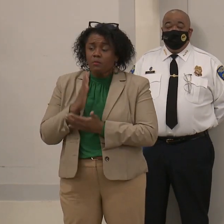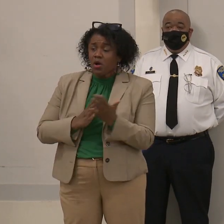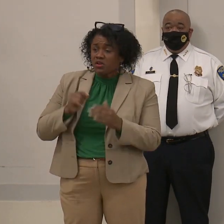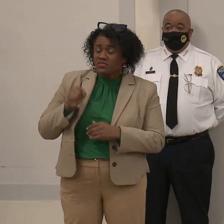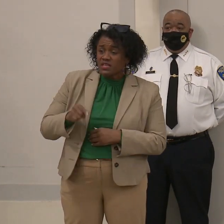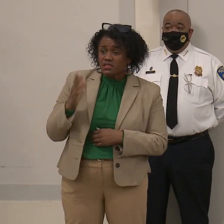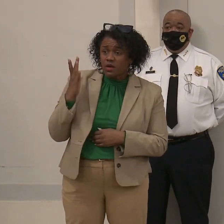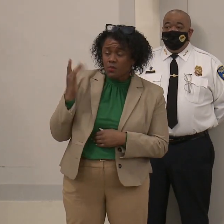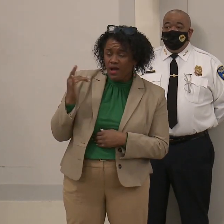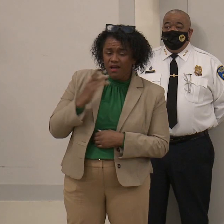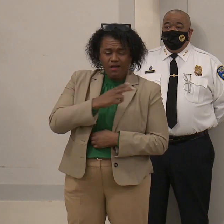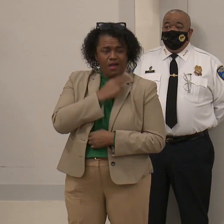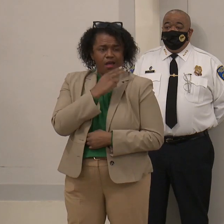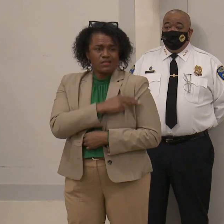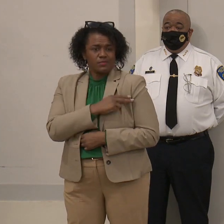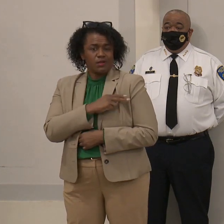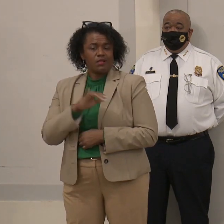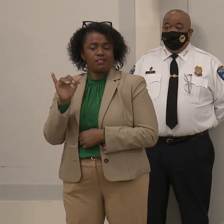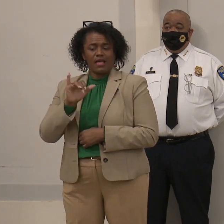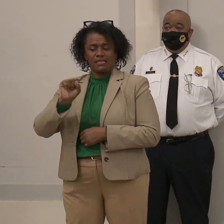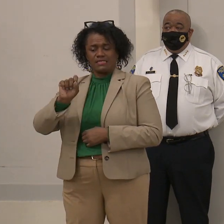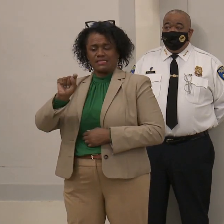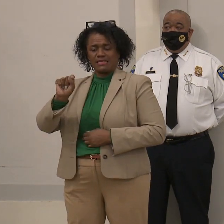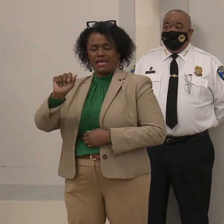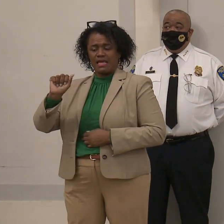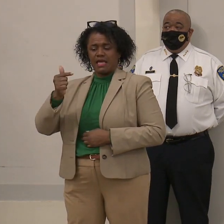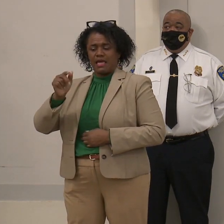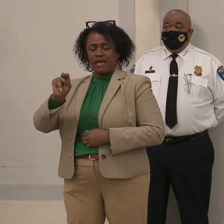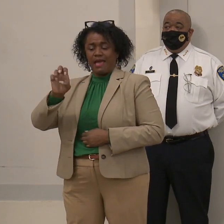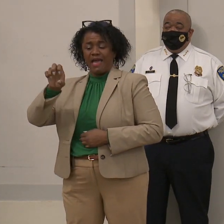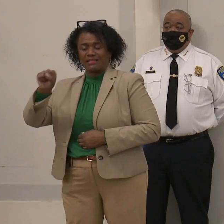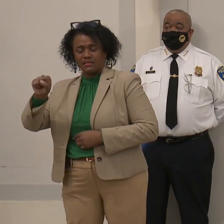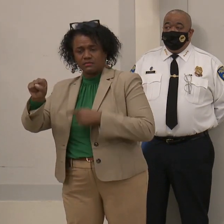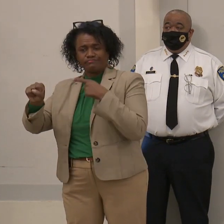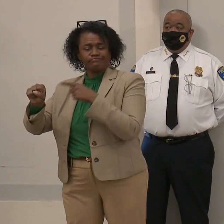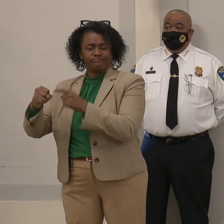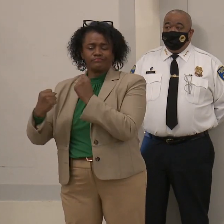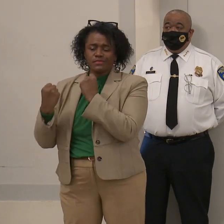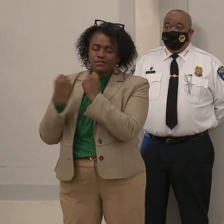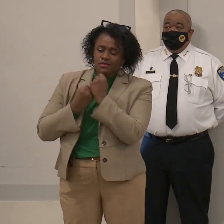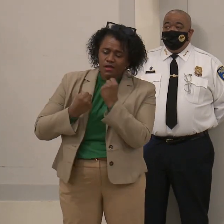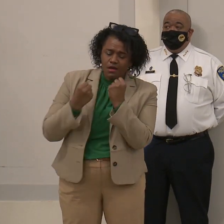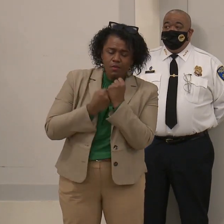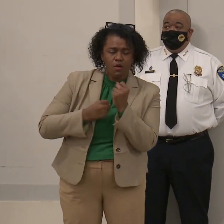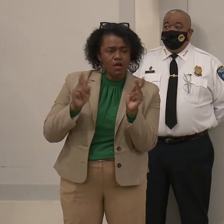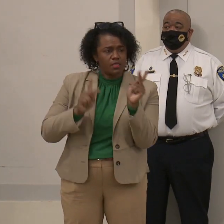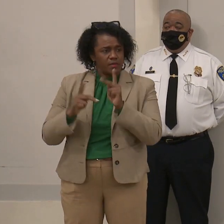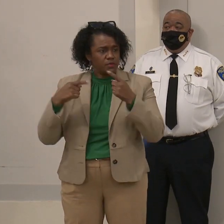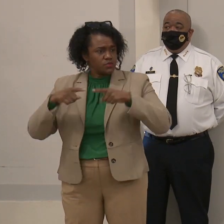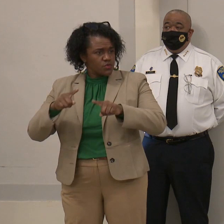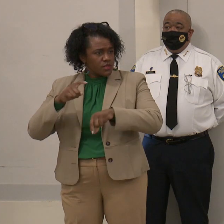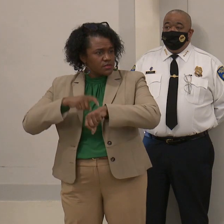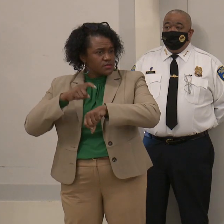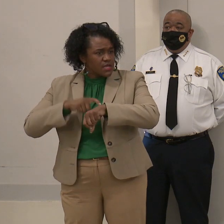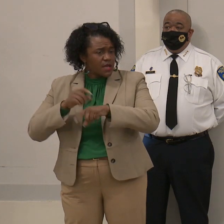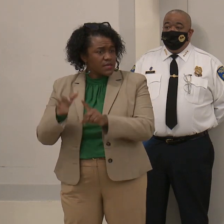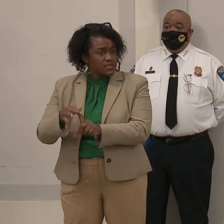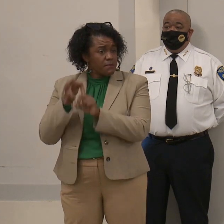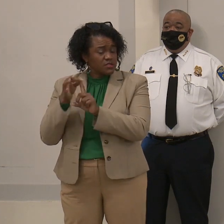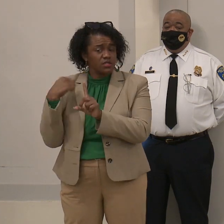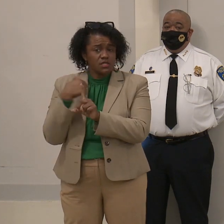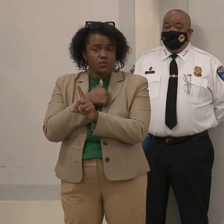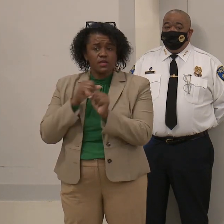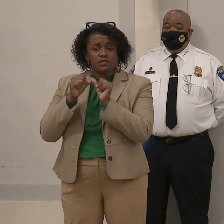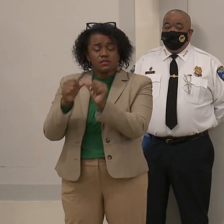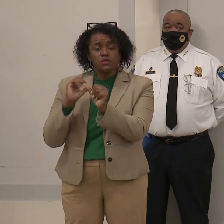our hospital partners like St. Agnes, who have worked tirelessly to support our residents during this time, especially as we continue